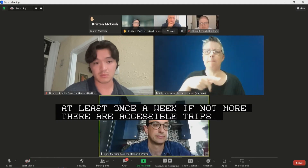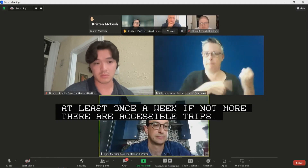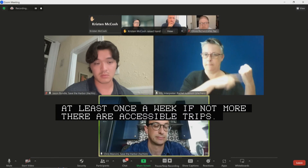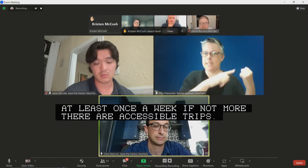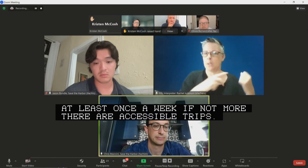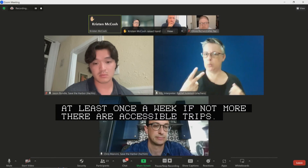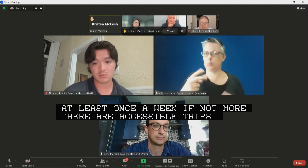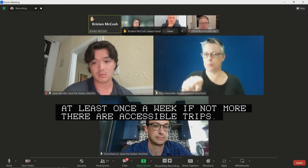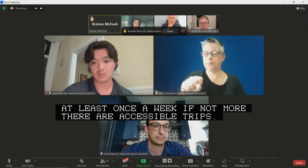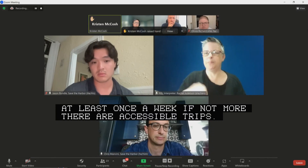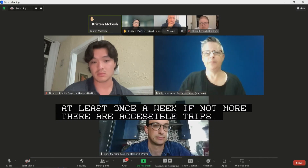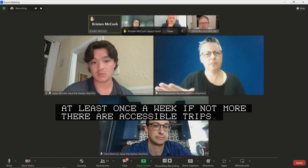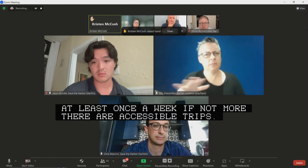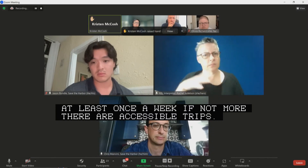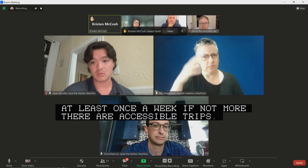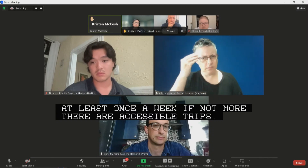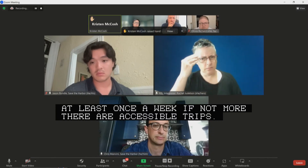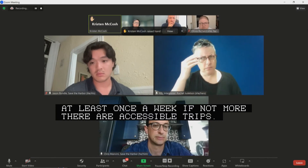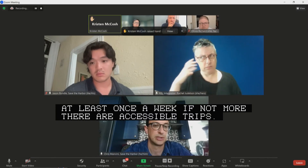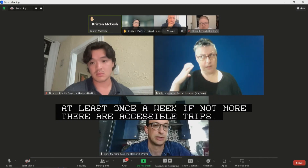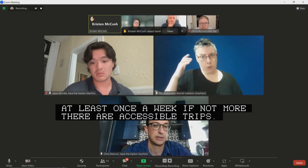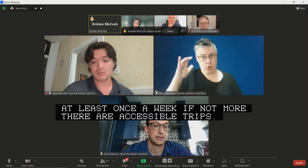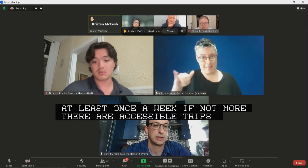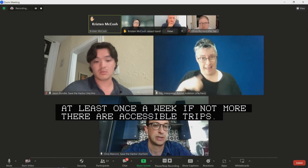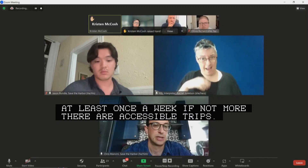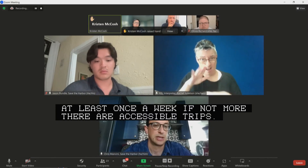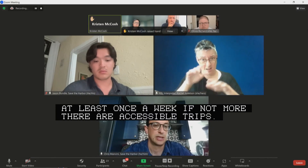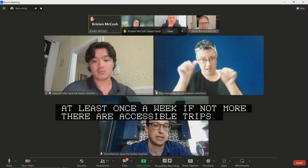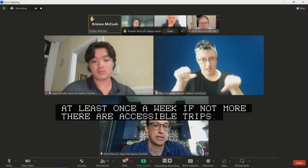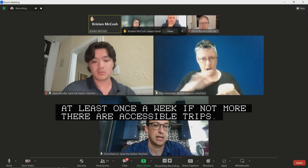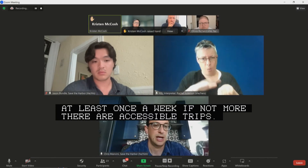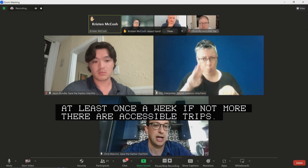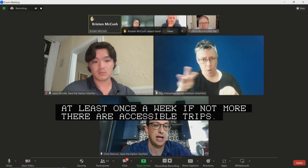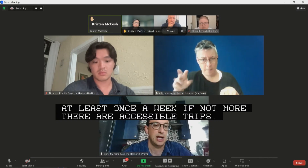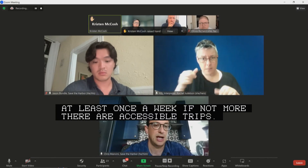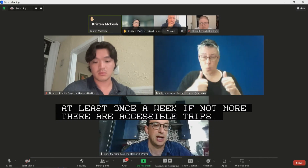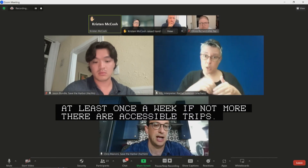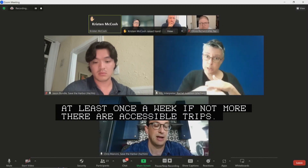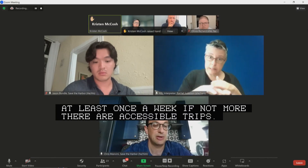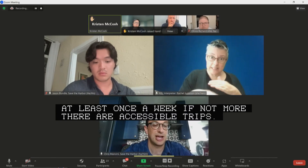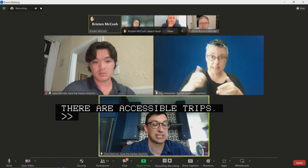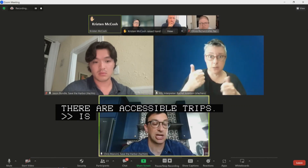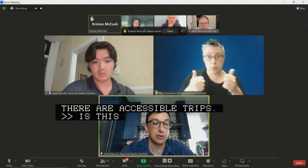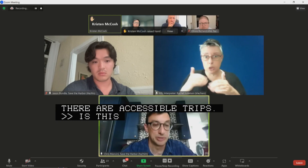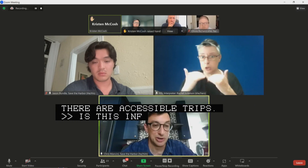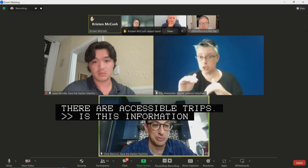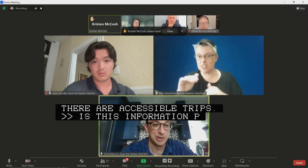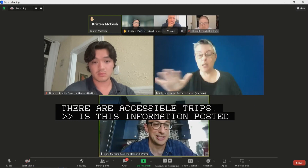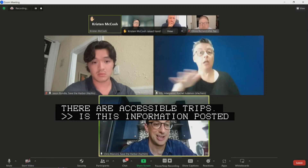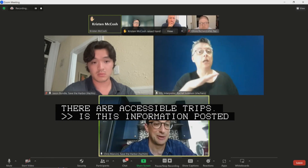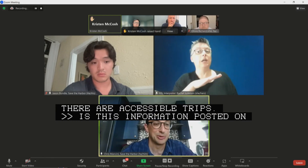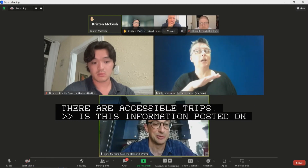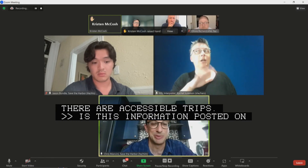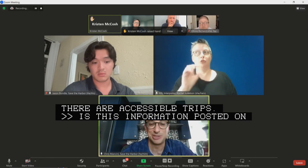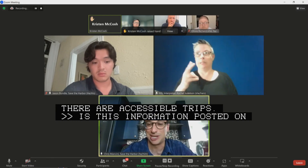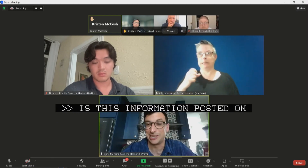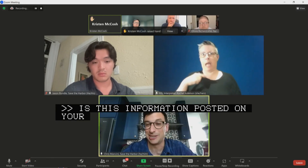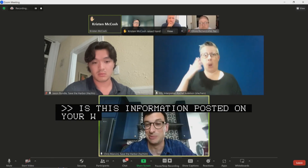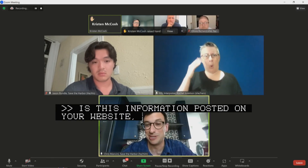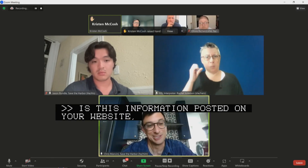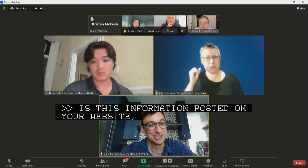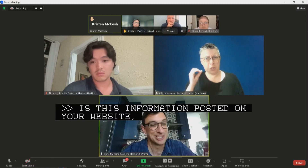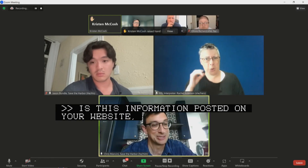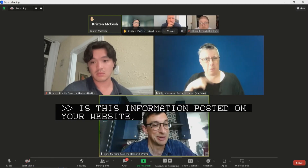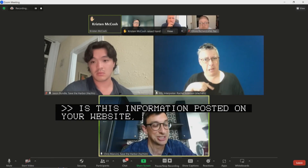And is this information posted on your website, which ones are accessible and which ones are not? Gosh, I hope so, but I will be